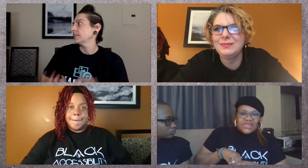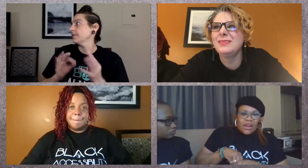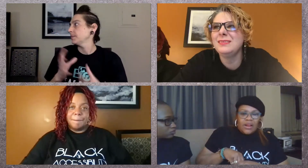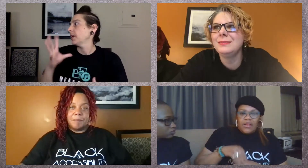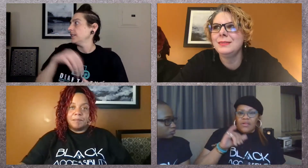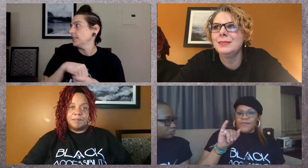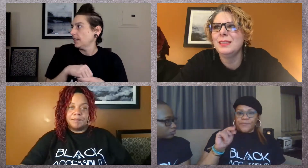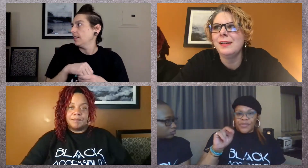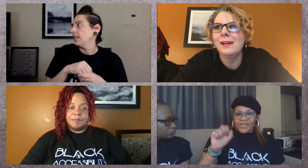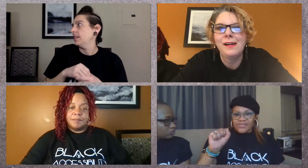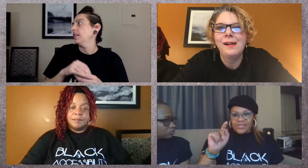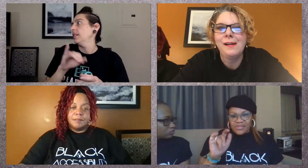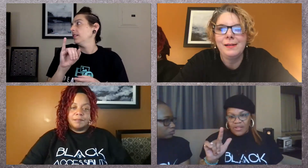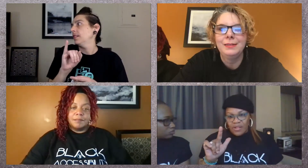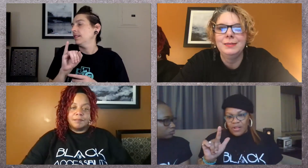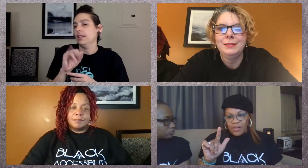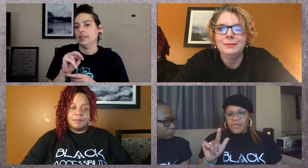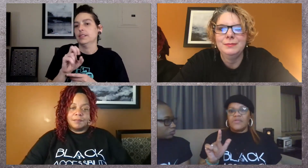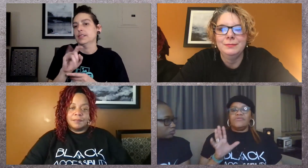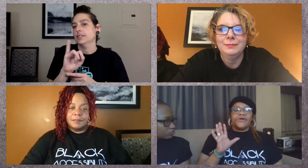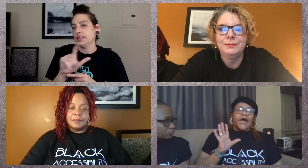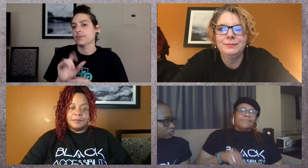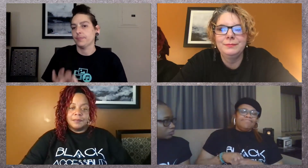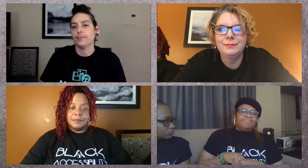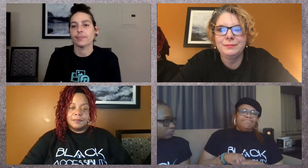I have a strong Christian family,